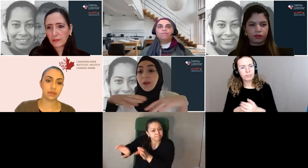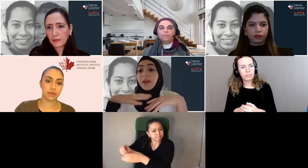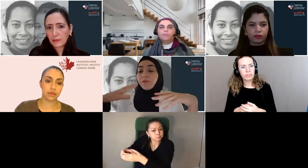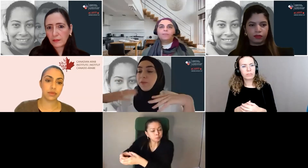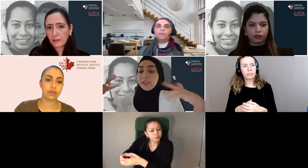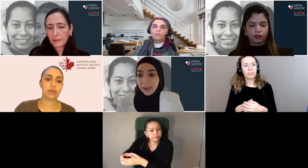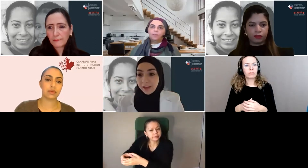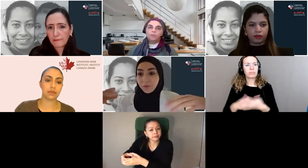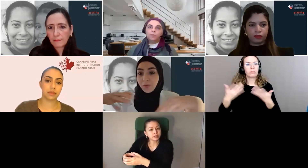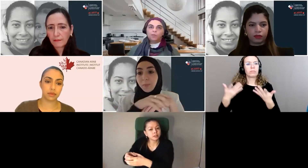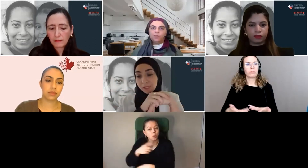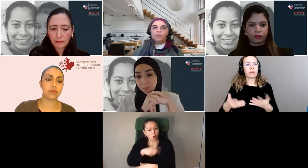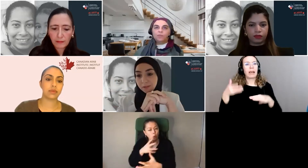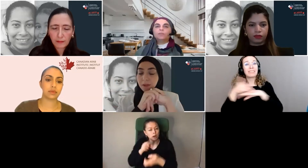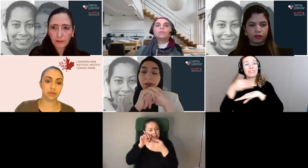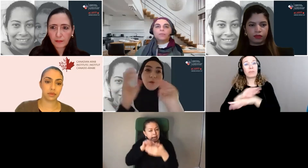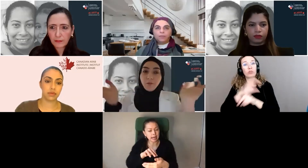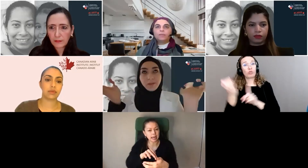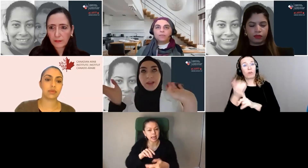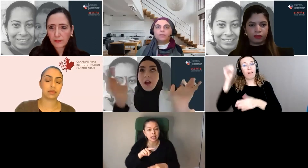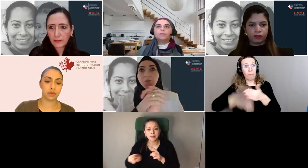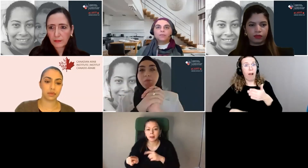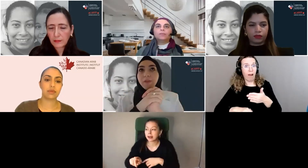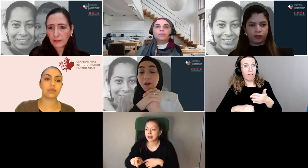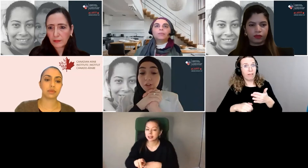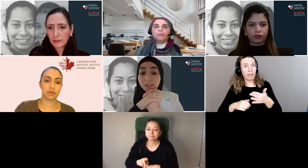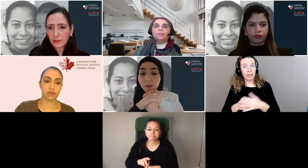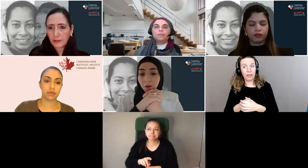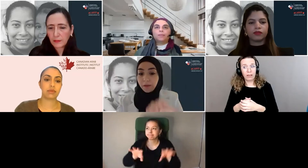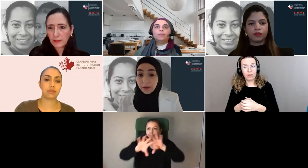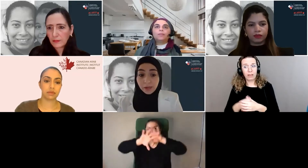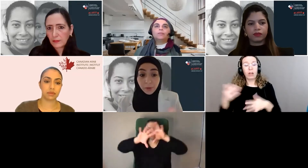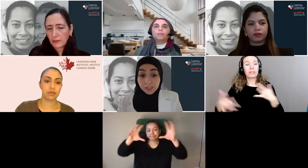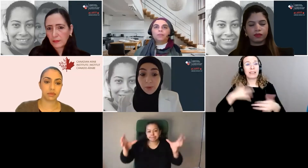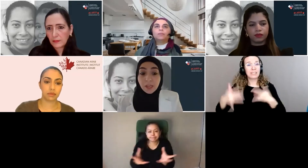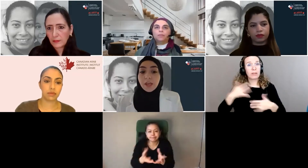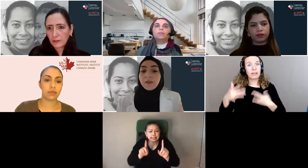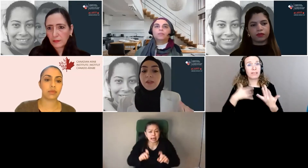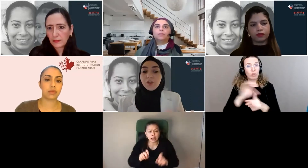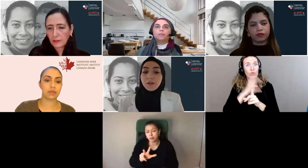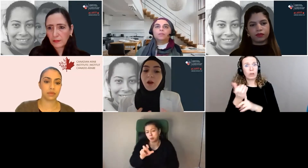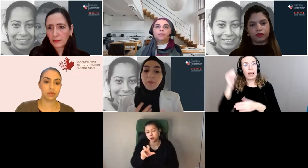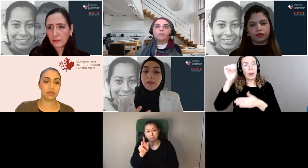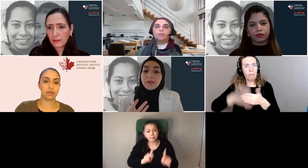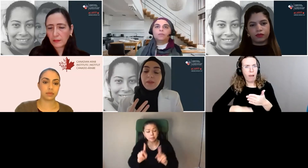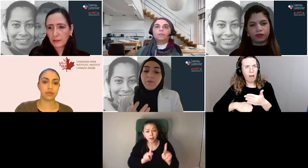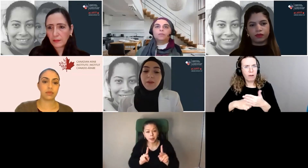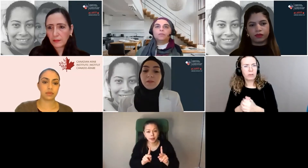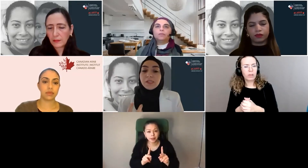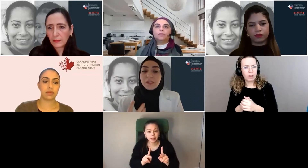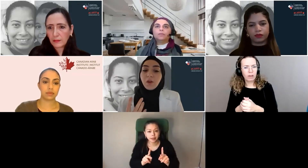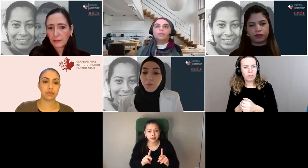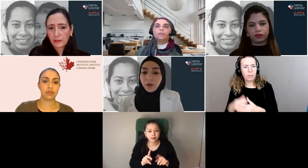by 58 of our participants, out of 309 participants. They shared how they